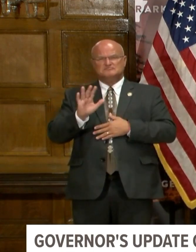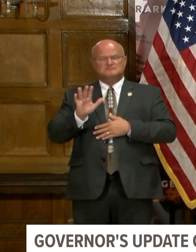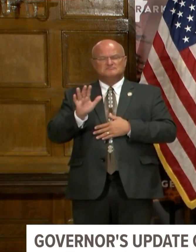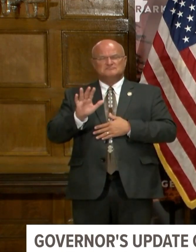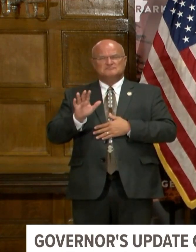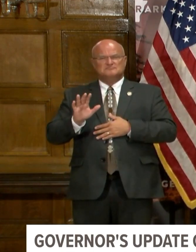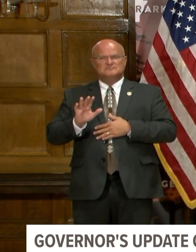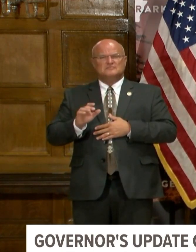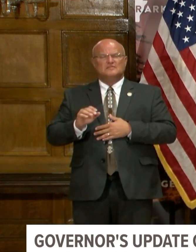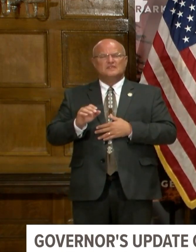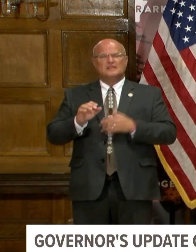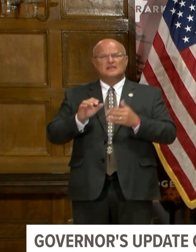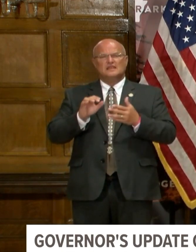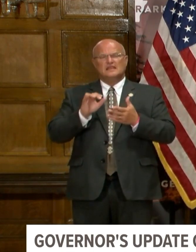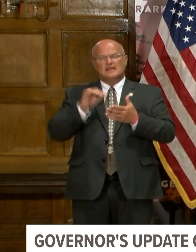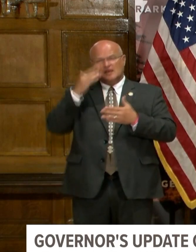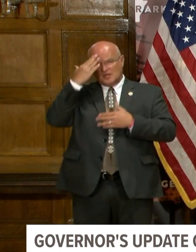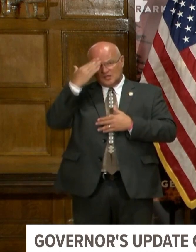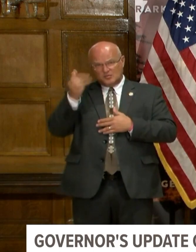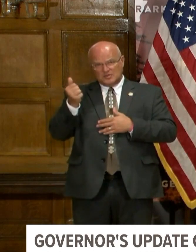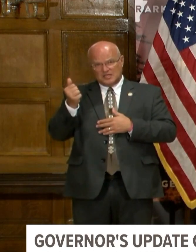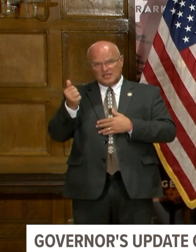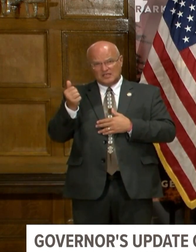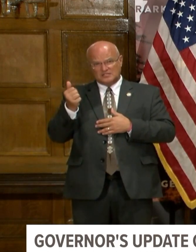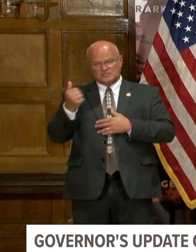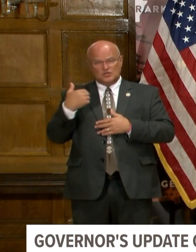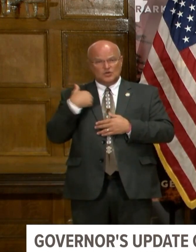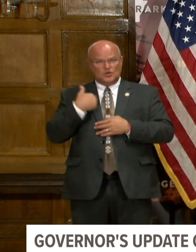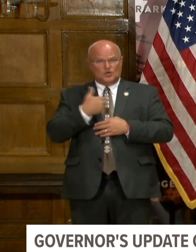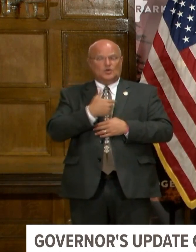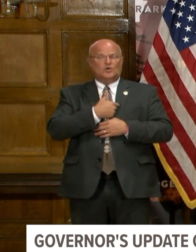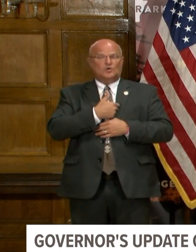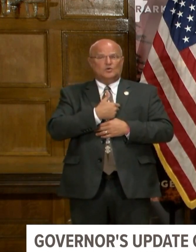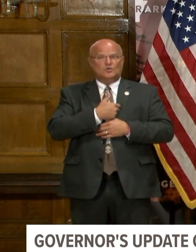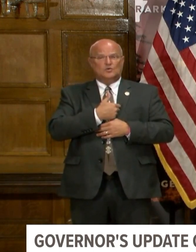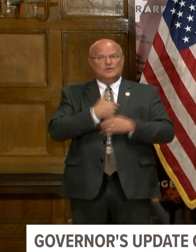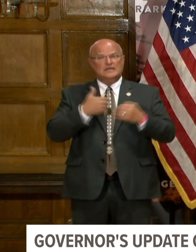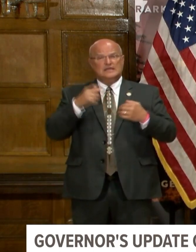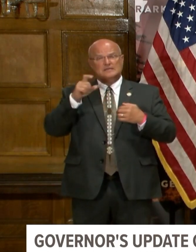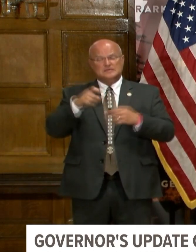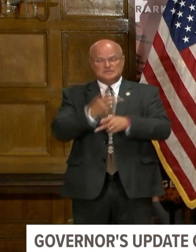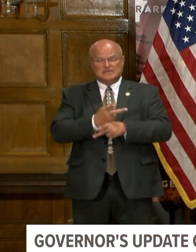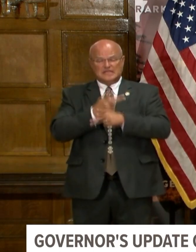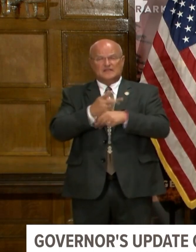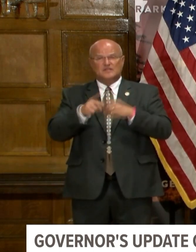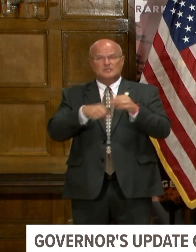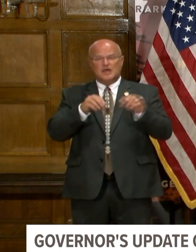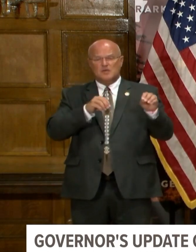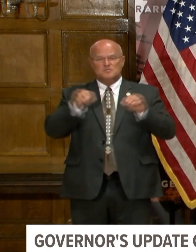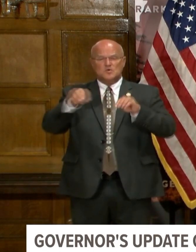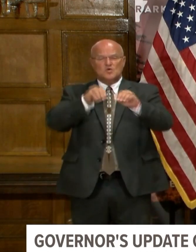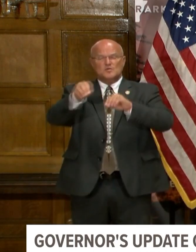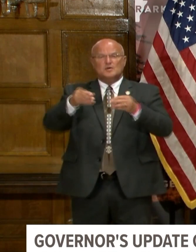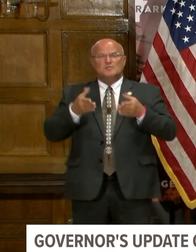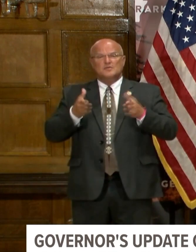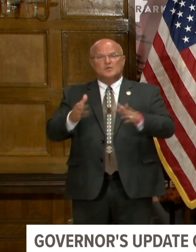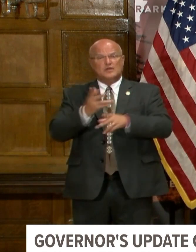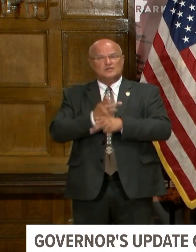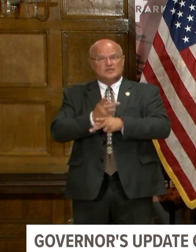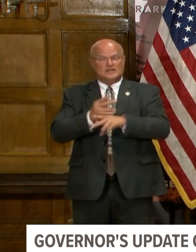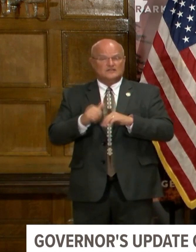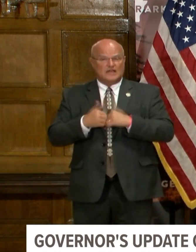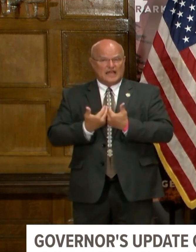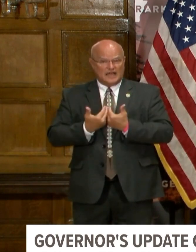special requirements in, because we have to be careful about movement, but the way you're